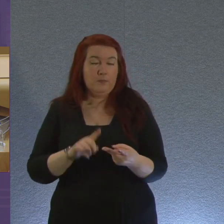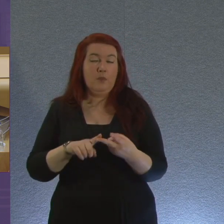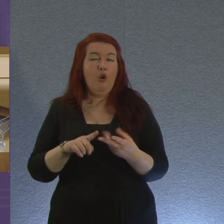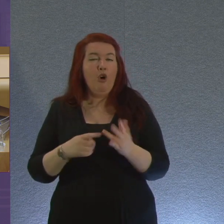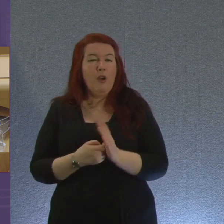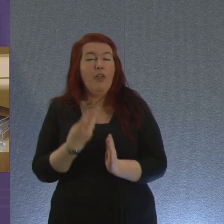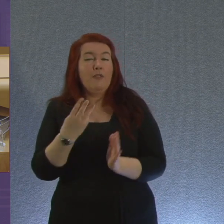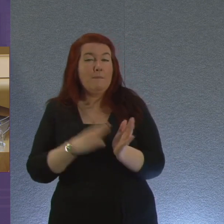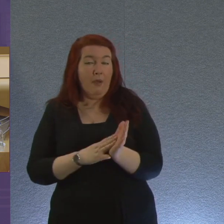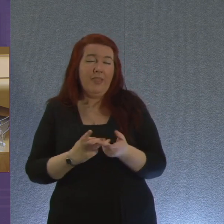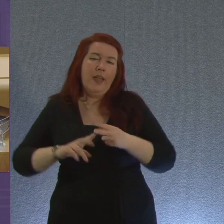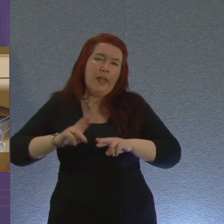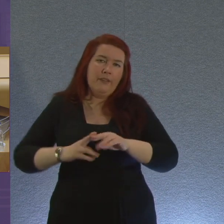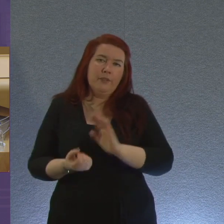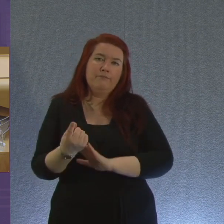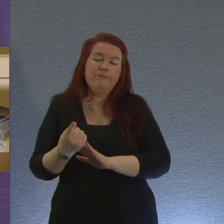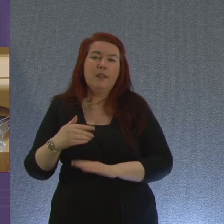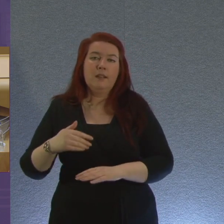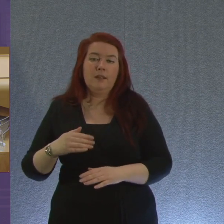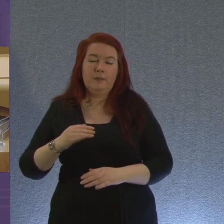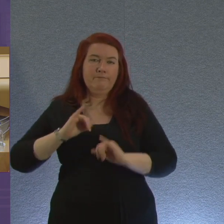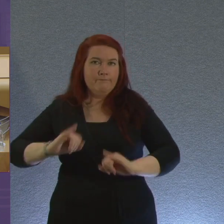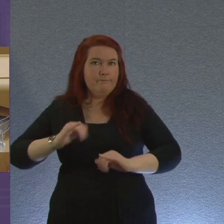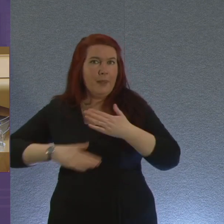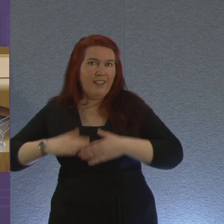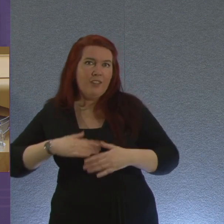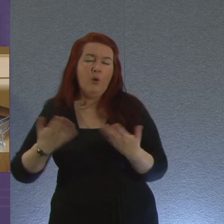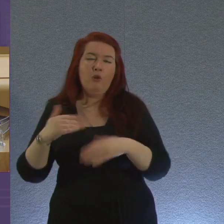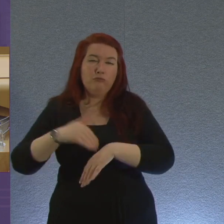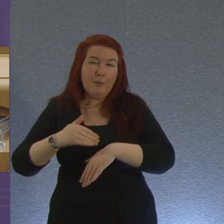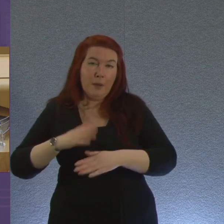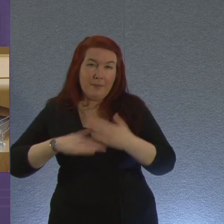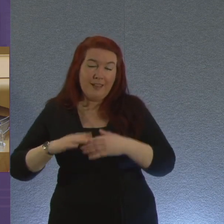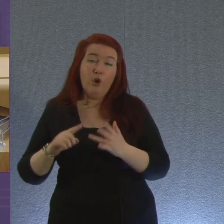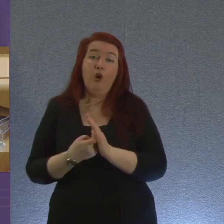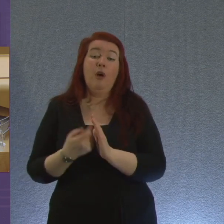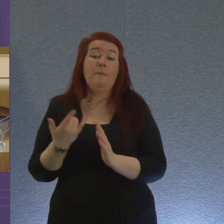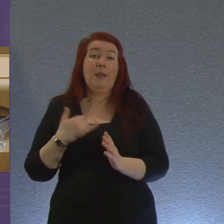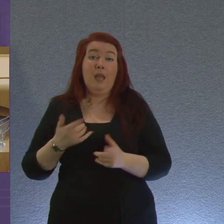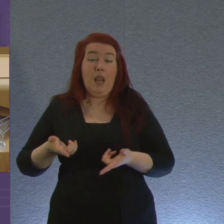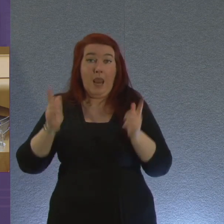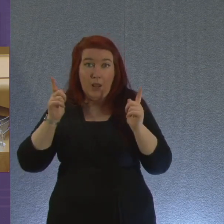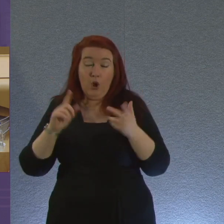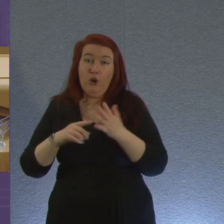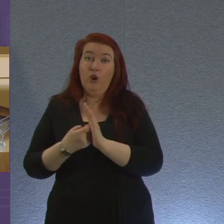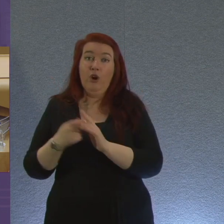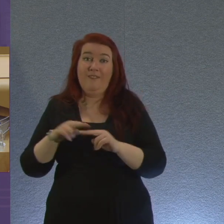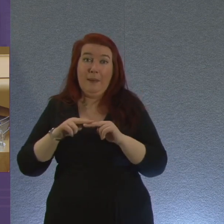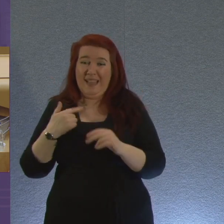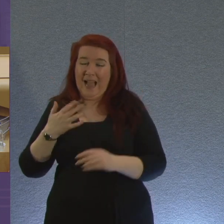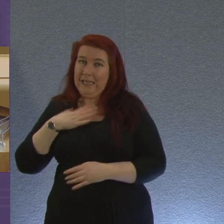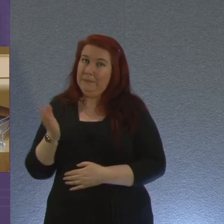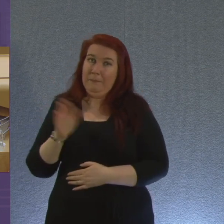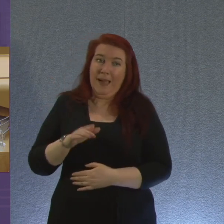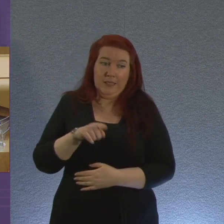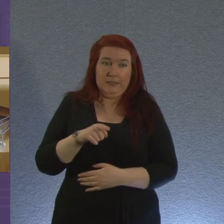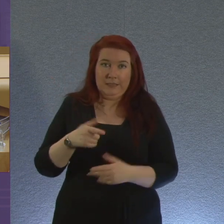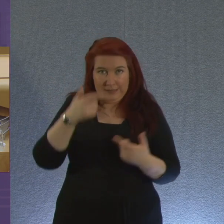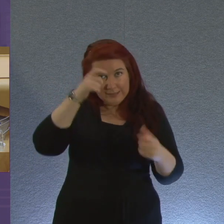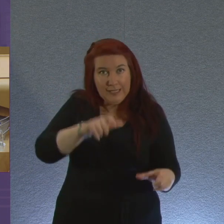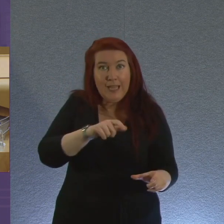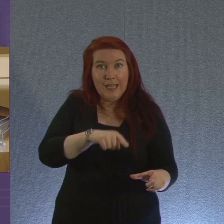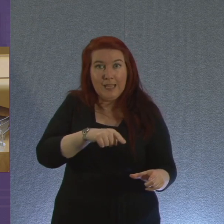for antisocial or criminal behaviour, or where a landlord or their family member need to move into the property. We